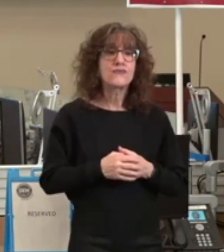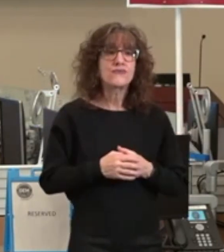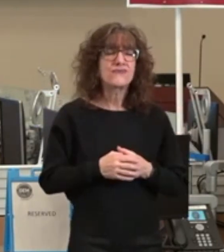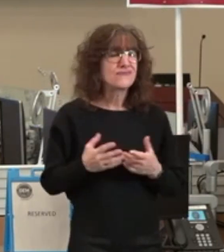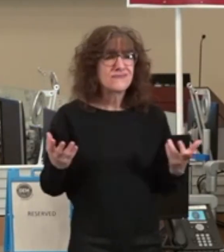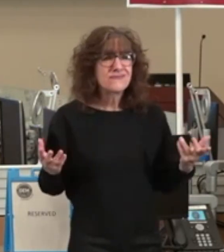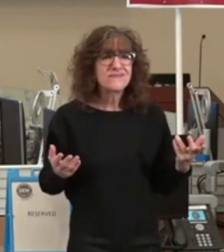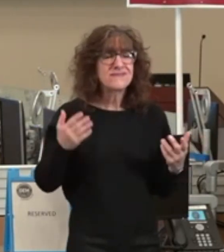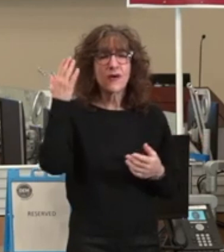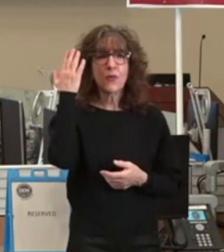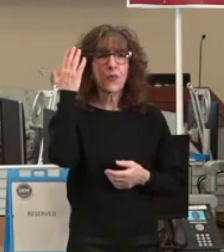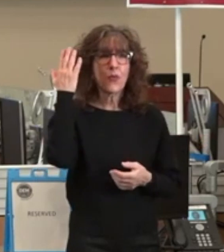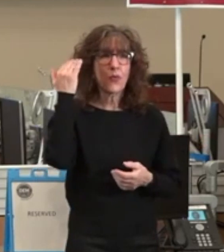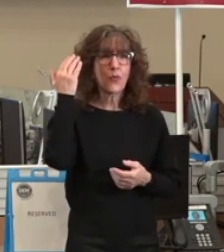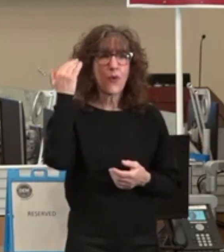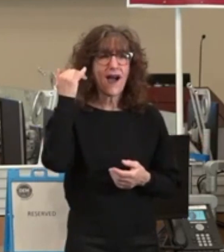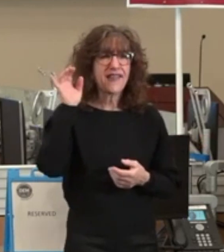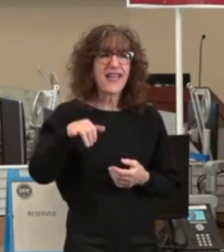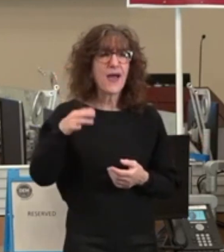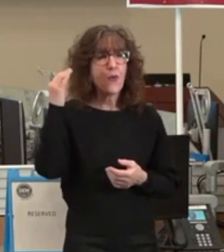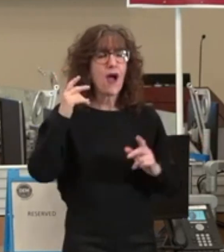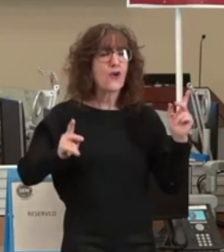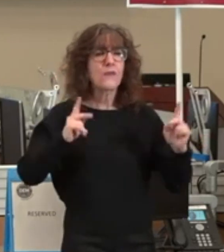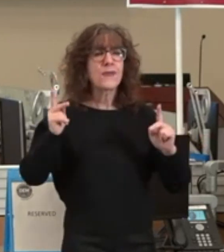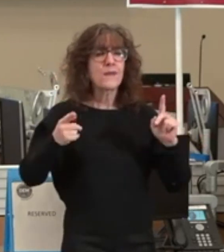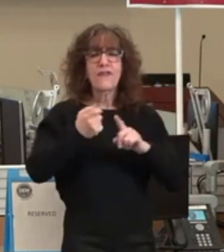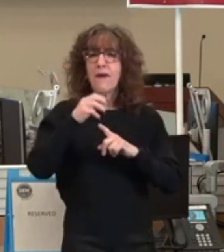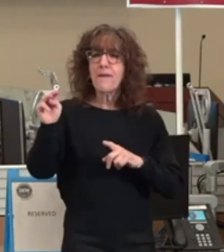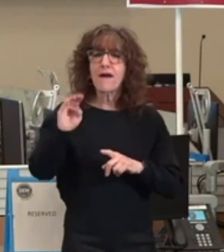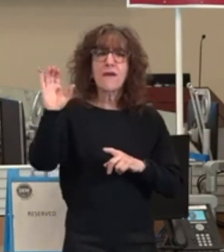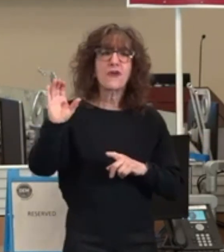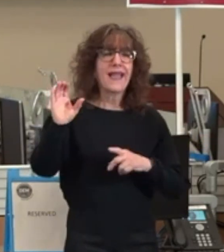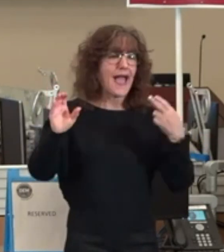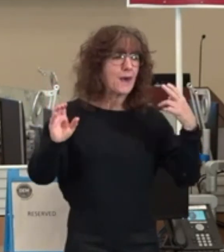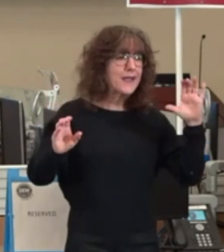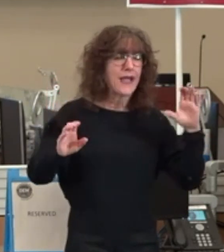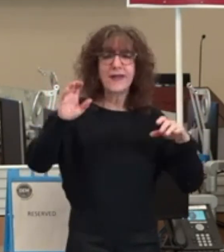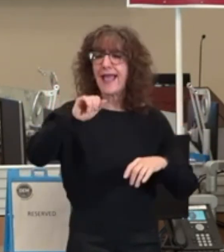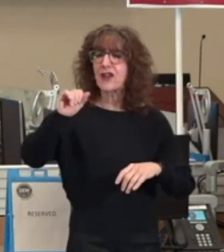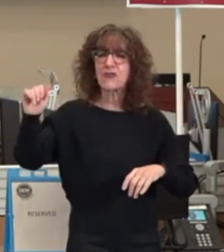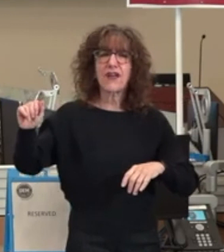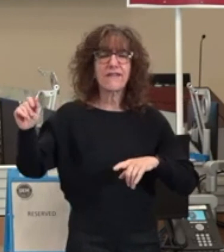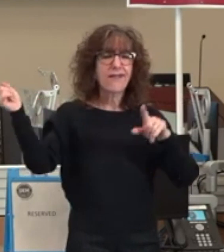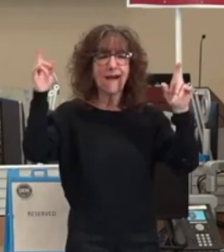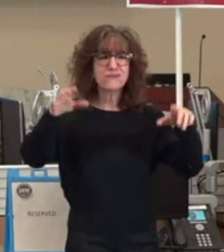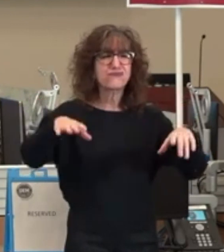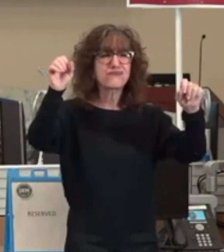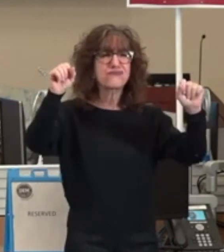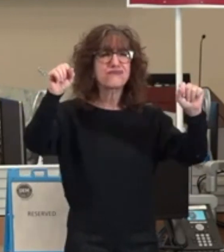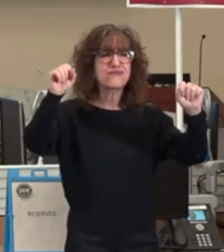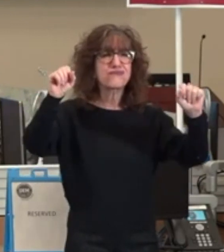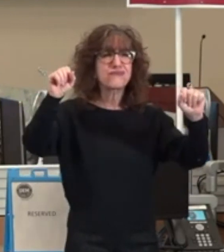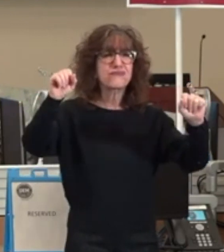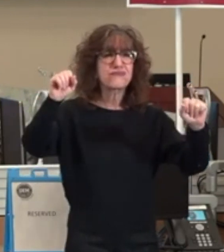why has it gone like that? Why are people from Montgomery, Howard, Anne Arundel able to dominate? What needs to change? We're all